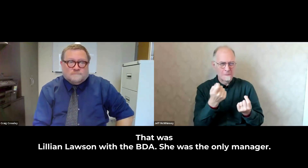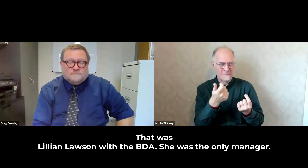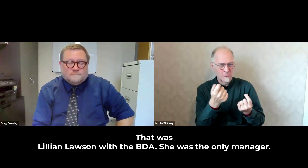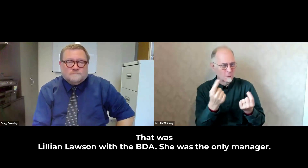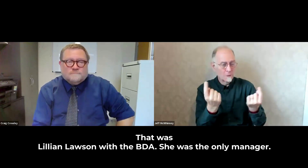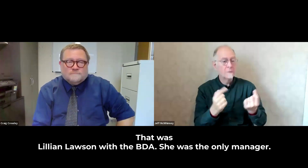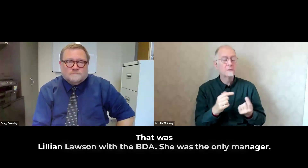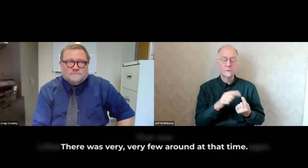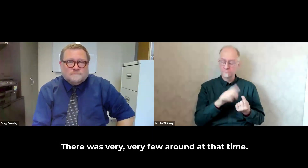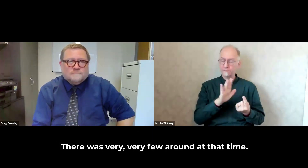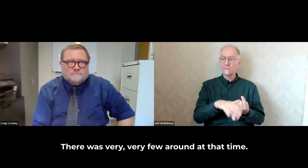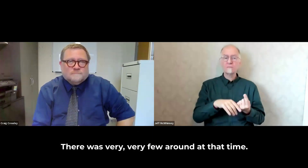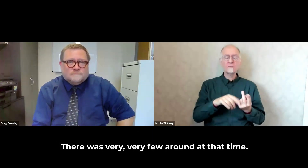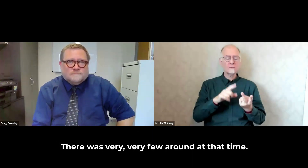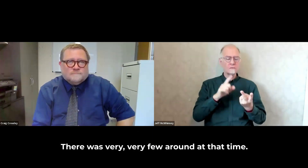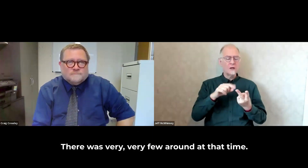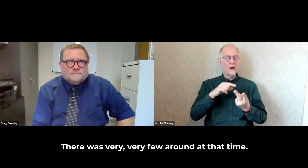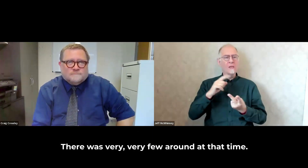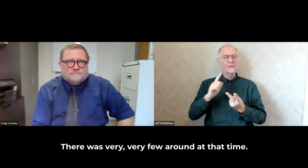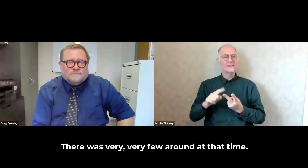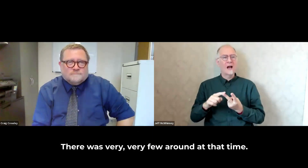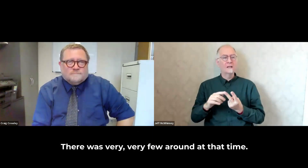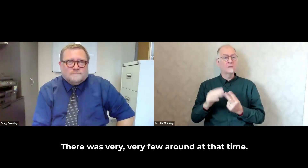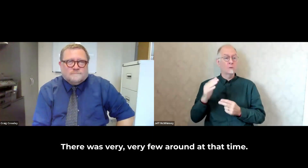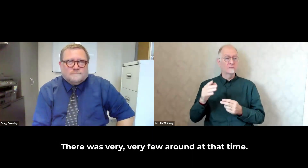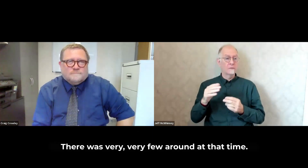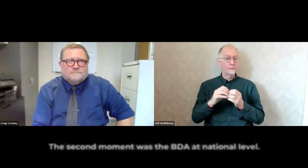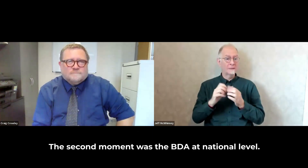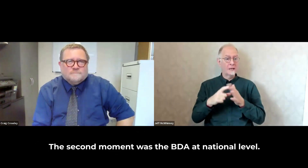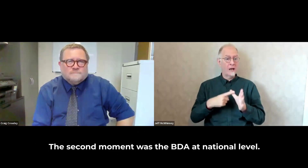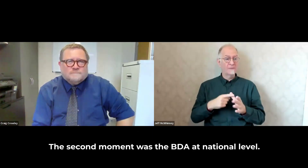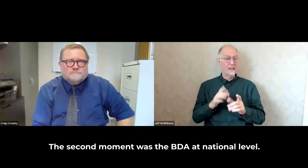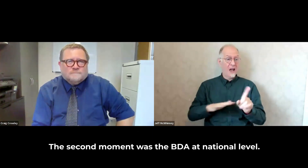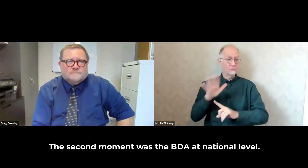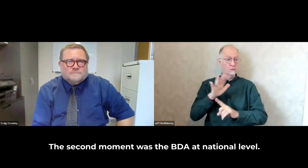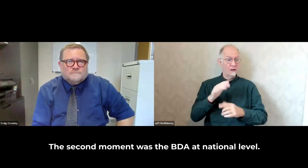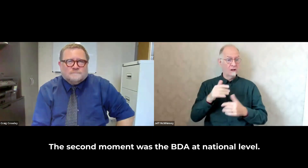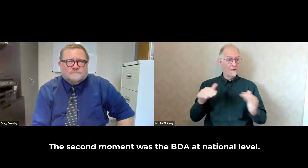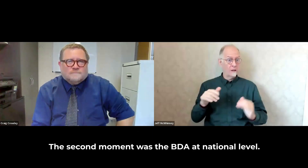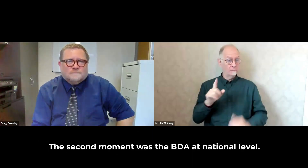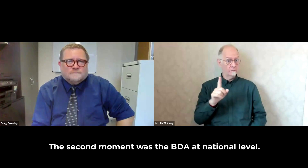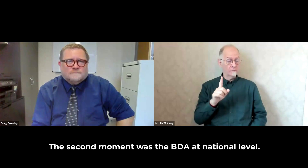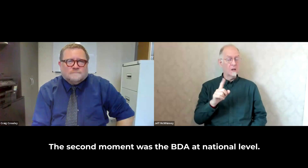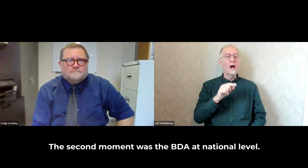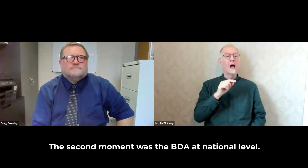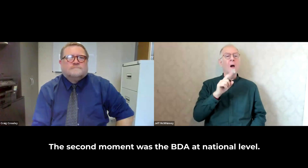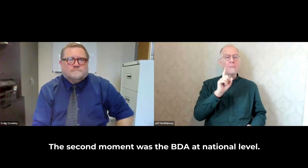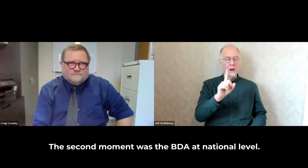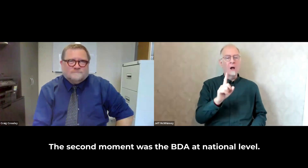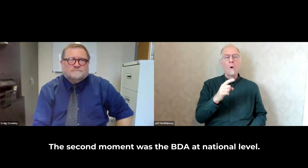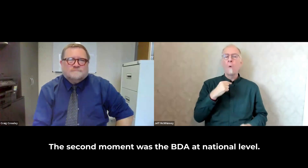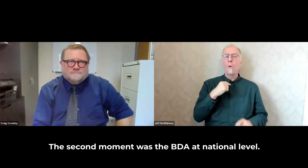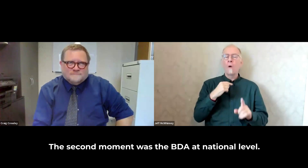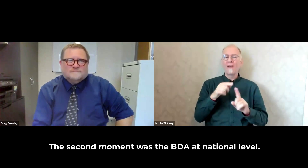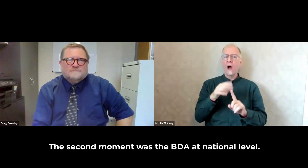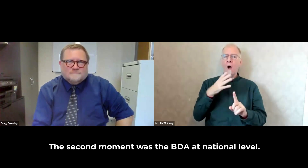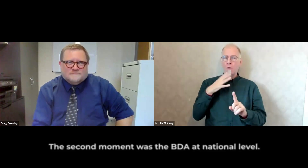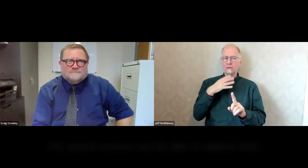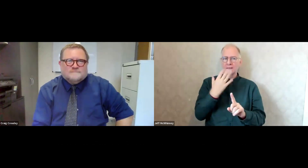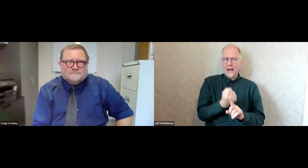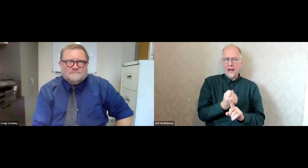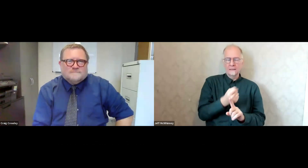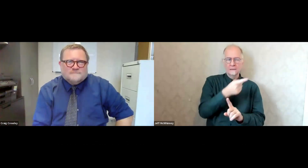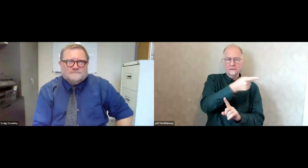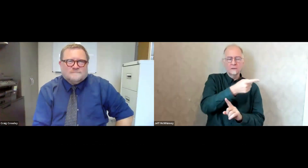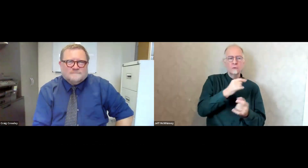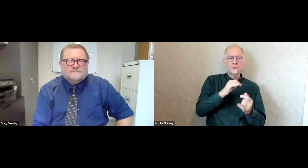the only manager. There was very, very few around at that time. The second moment was the BDA at national